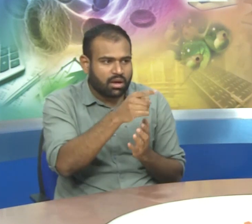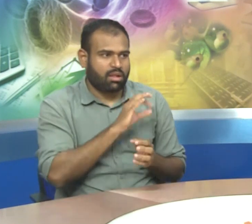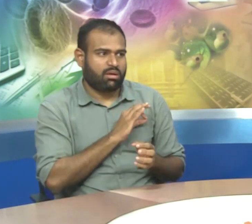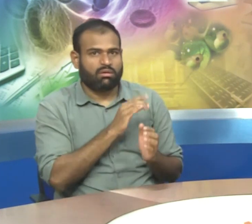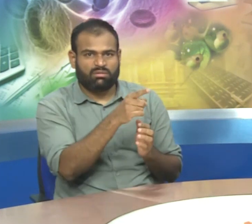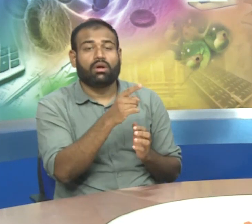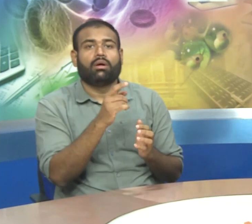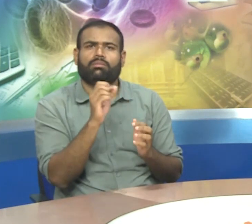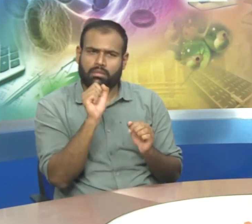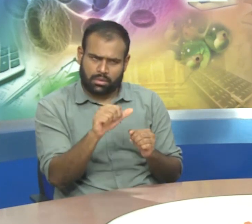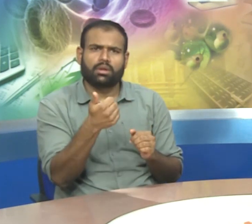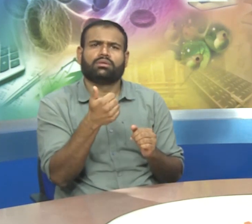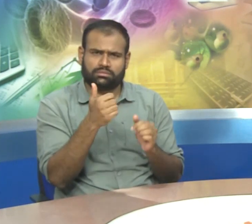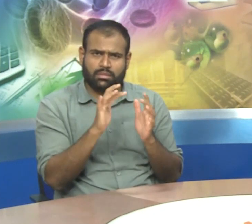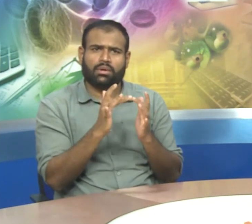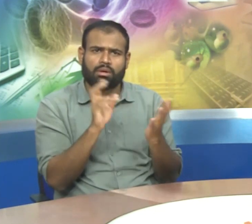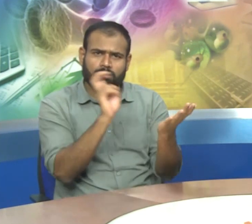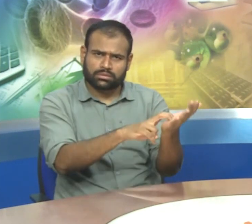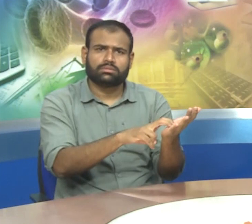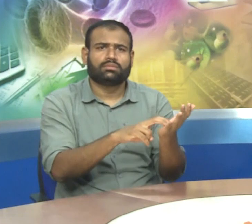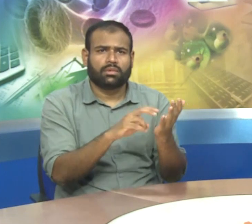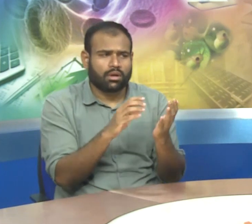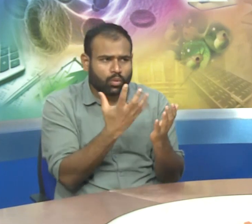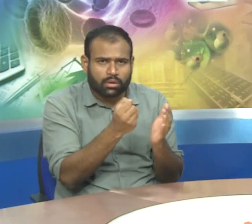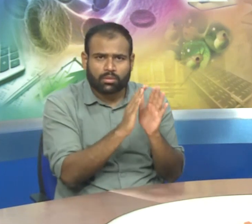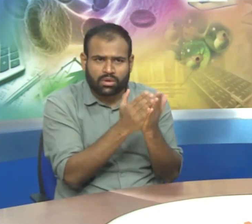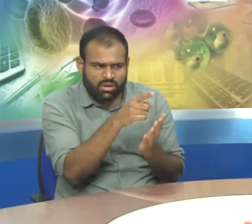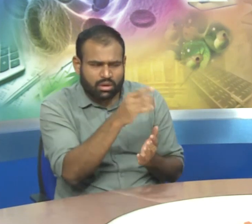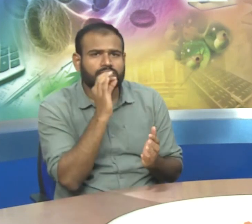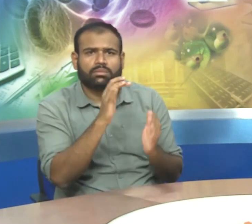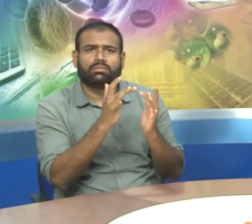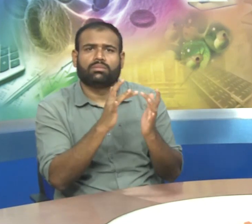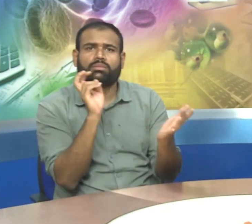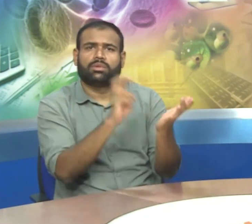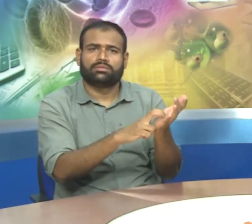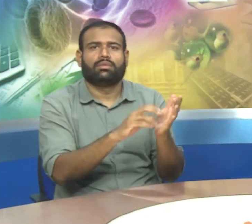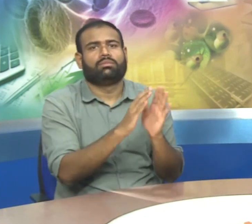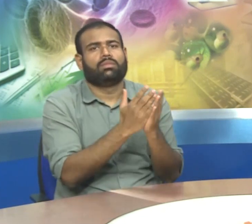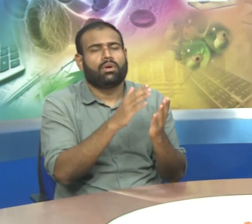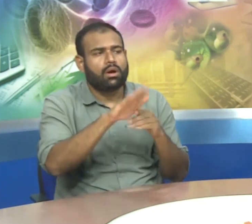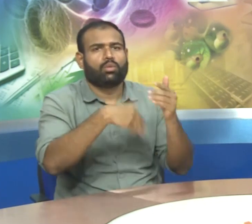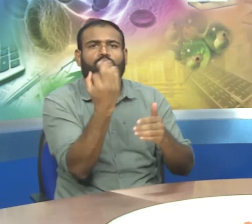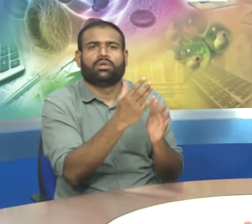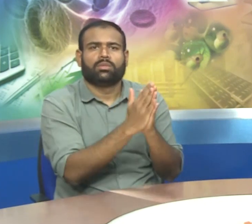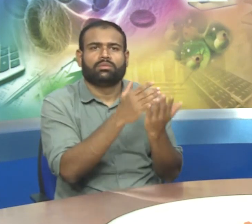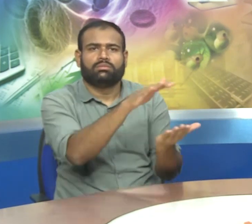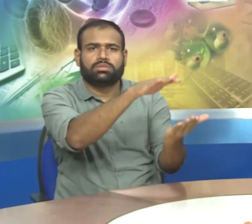And users can reserve a book, make suggestions for purchase of a book, and renew